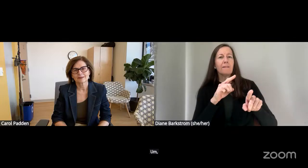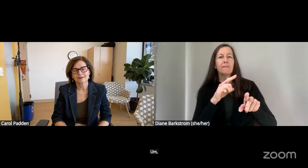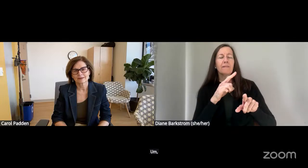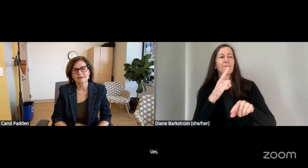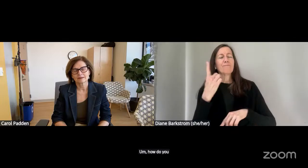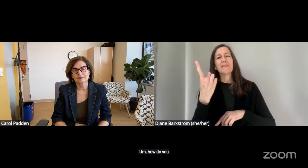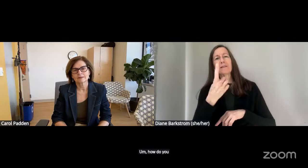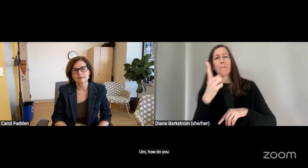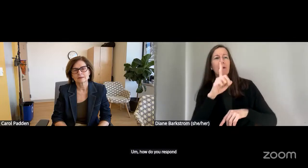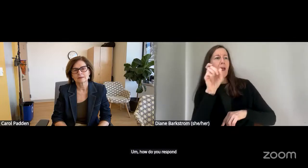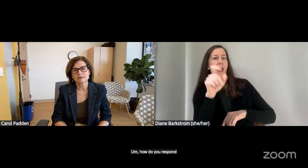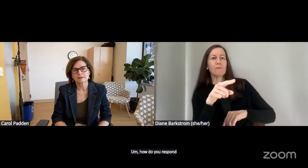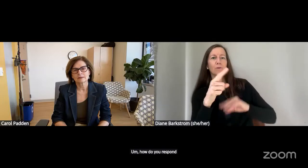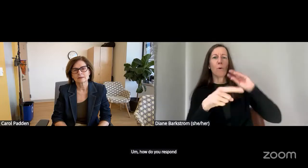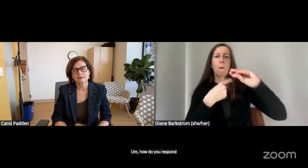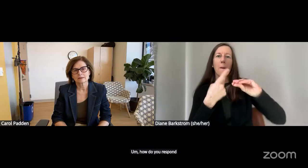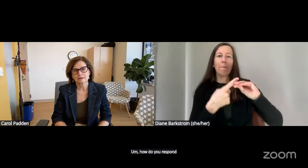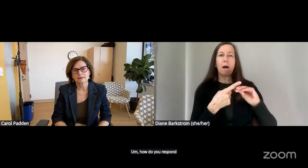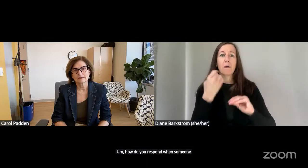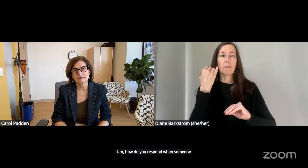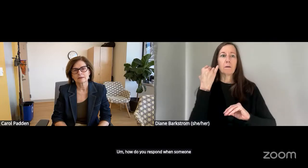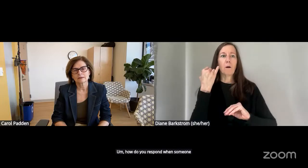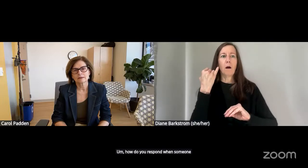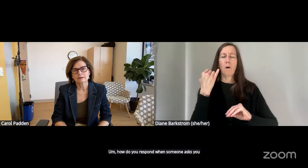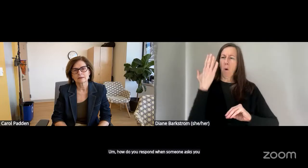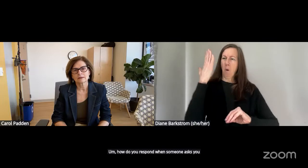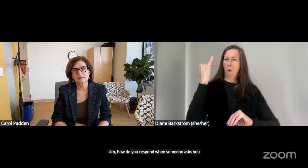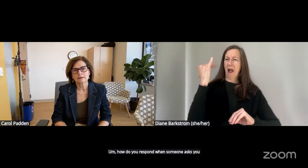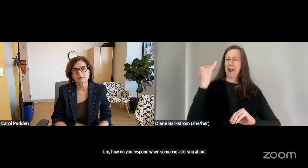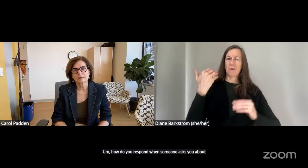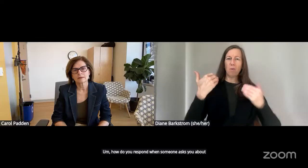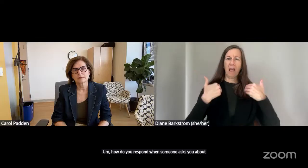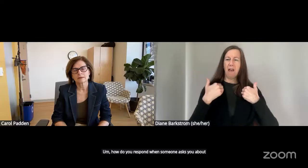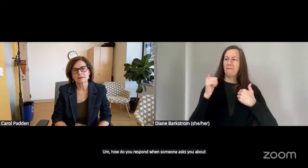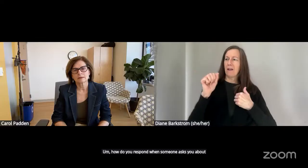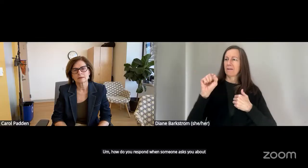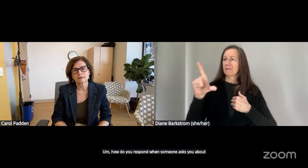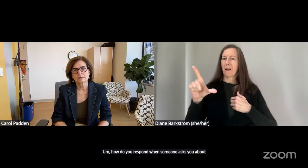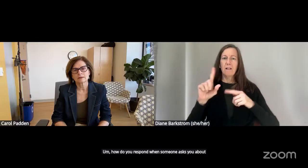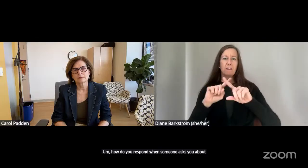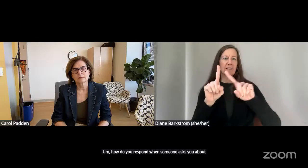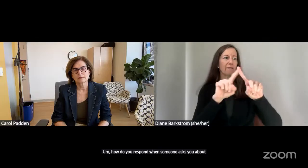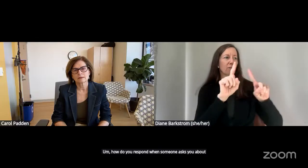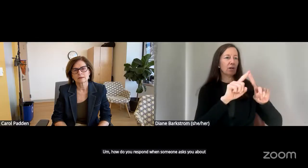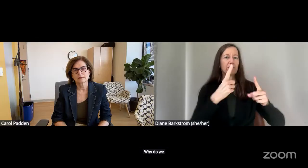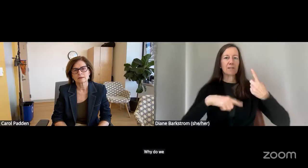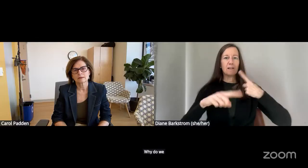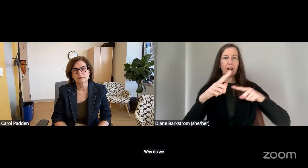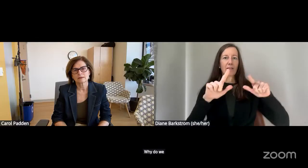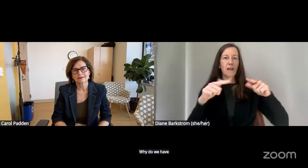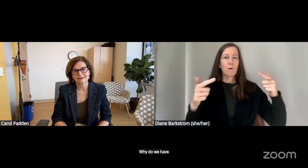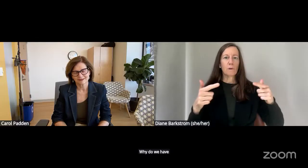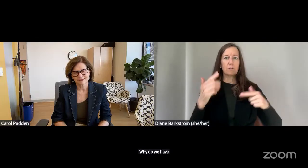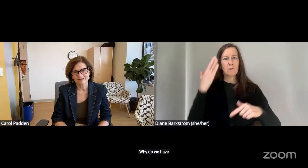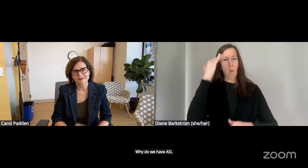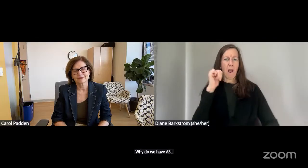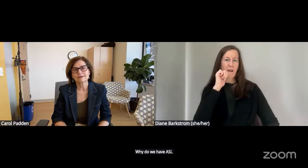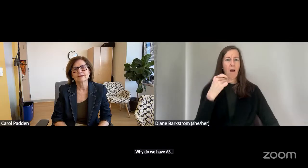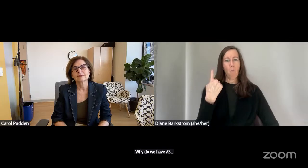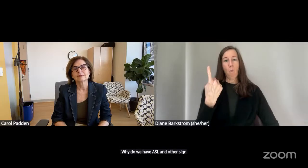you respond when someone asks you about why do we have ASL and other sign languages? Why